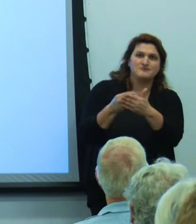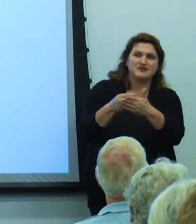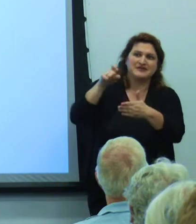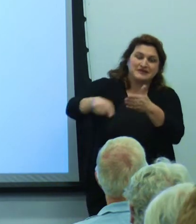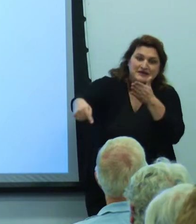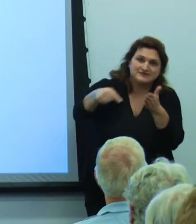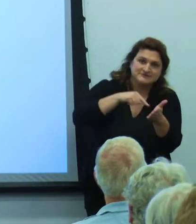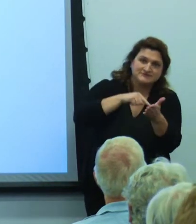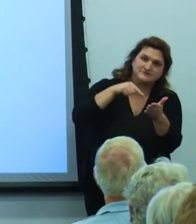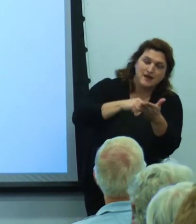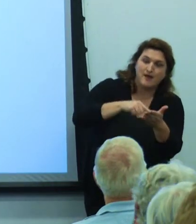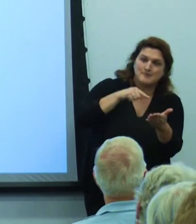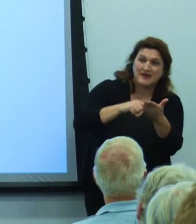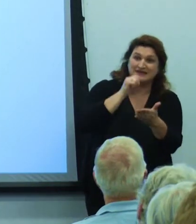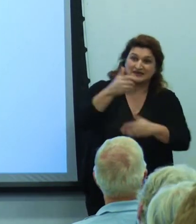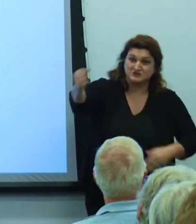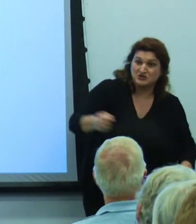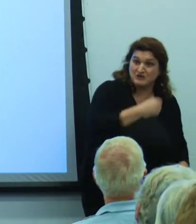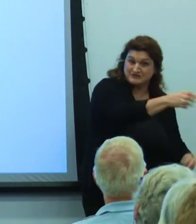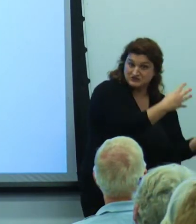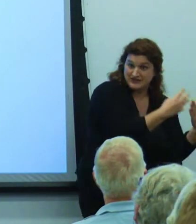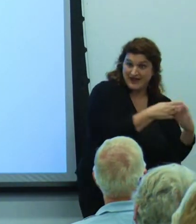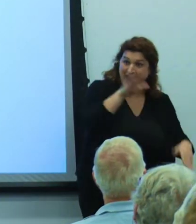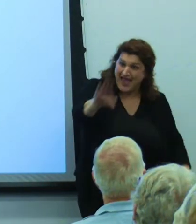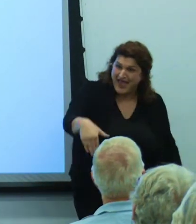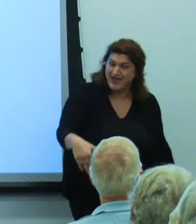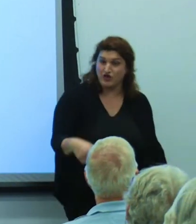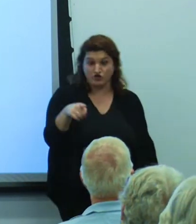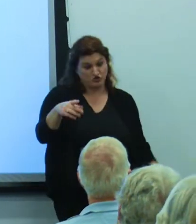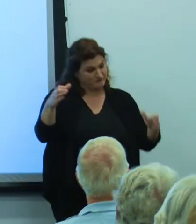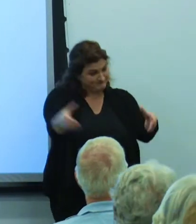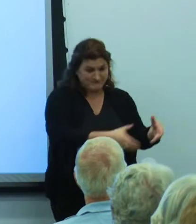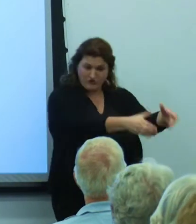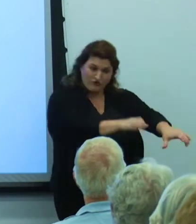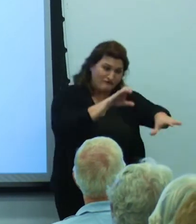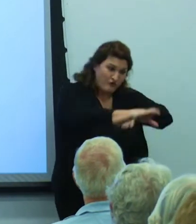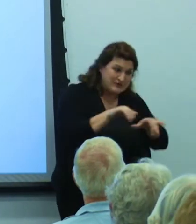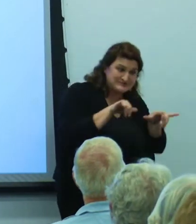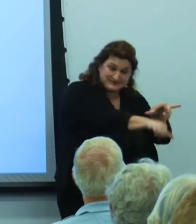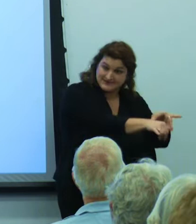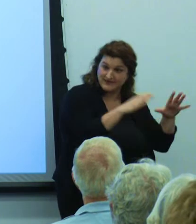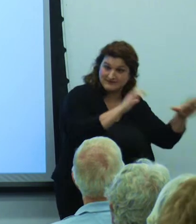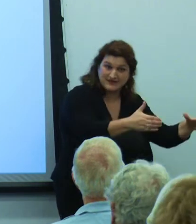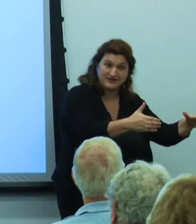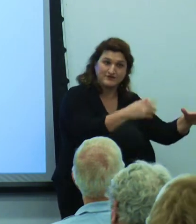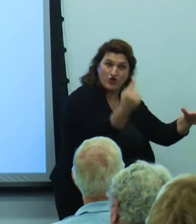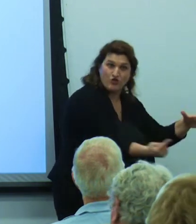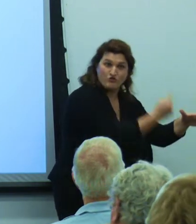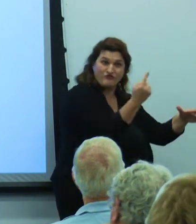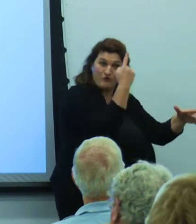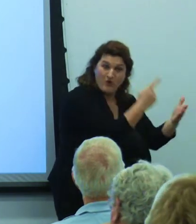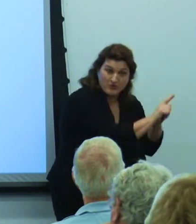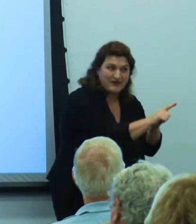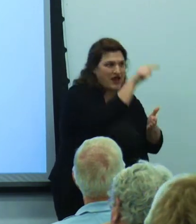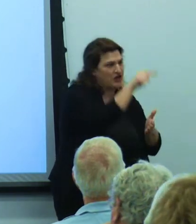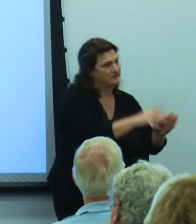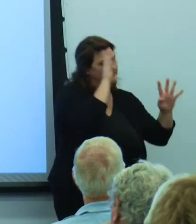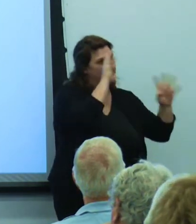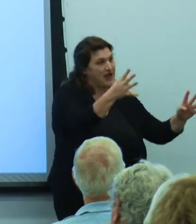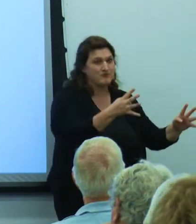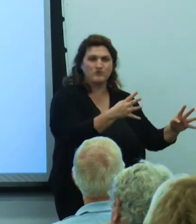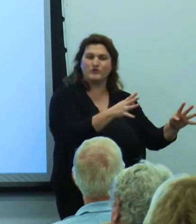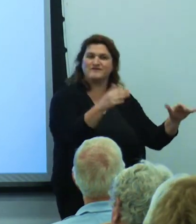did not say, hey, we're going to sequester you for a week, and you are going to come up with fair maps. I mean, any of us could come up with some common